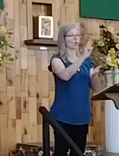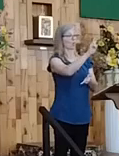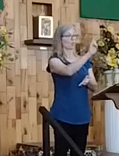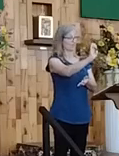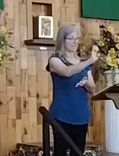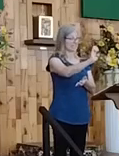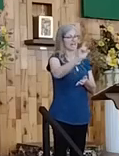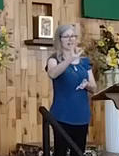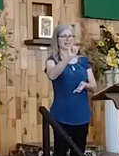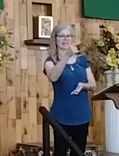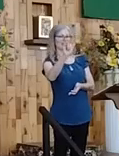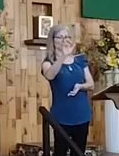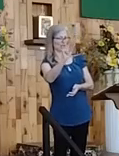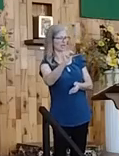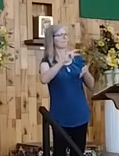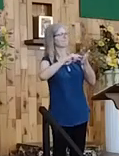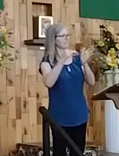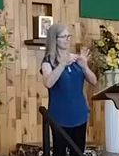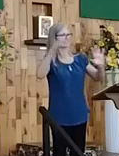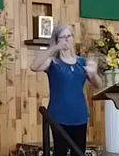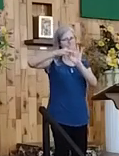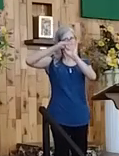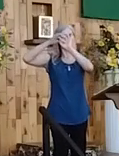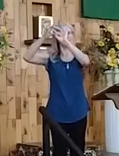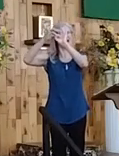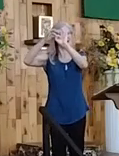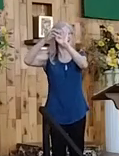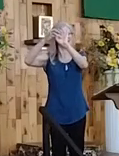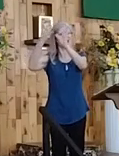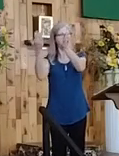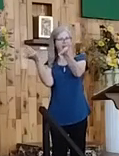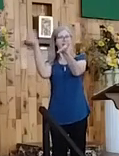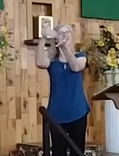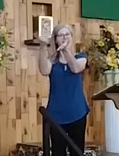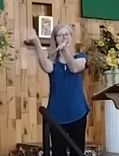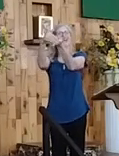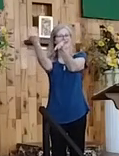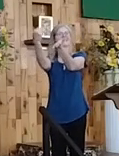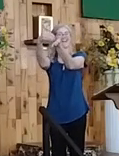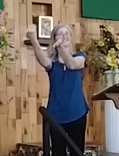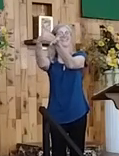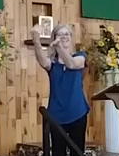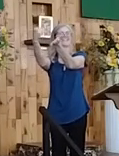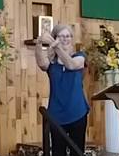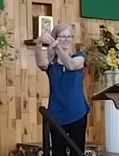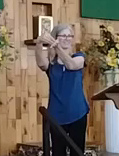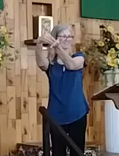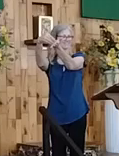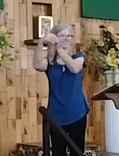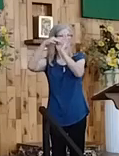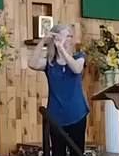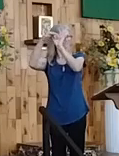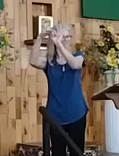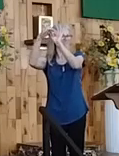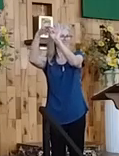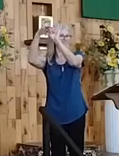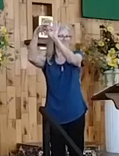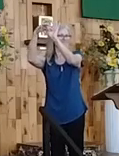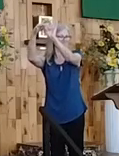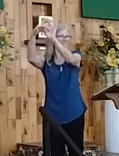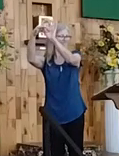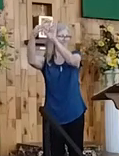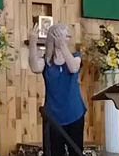religion is about binding ourselves to God over and over and over again. It